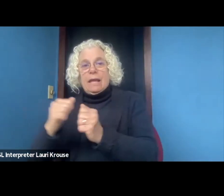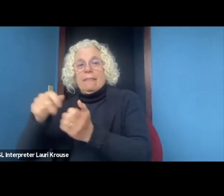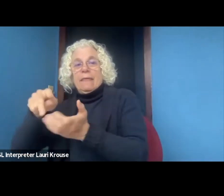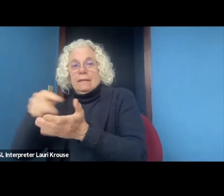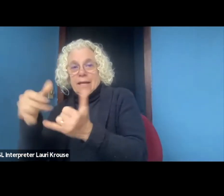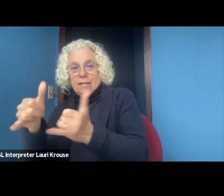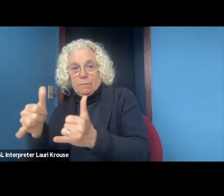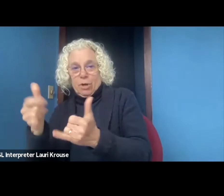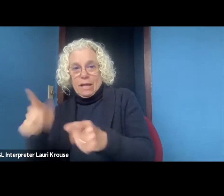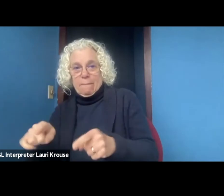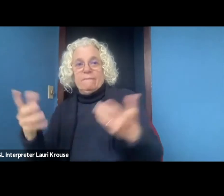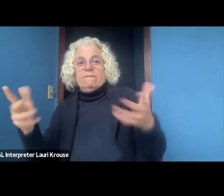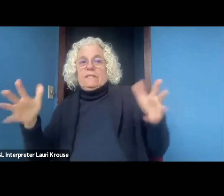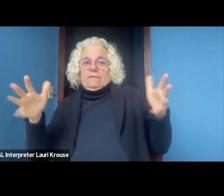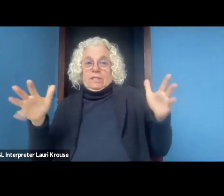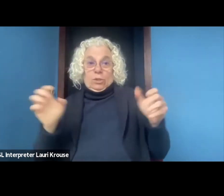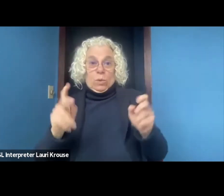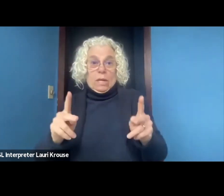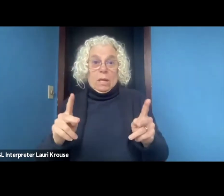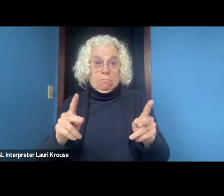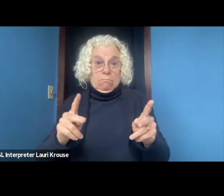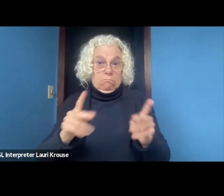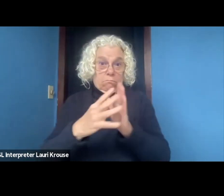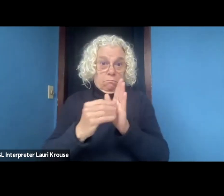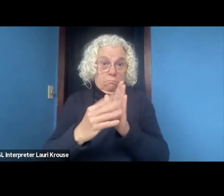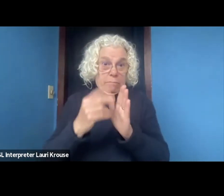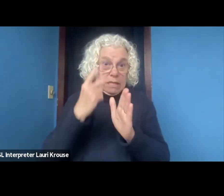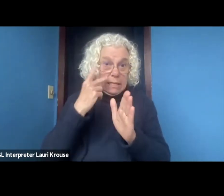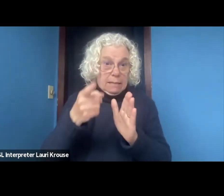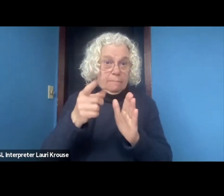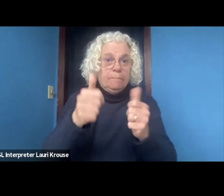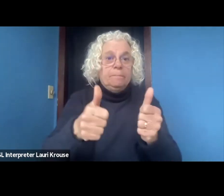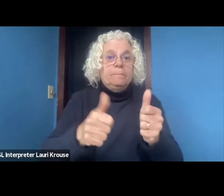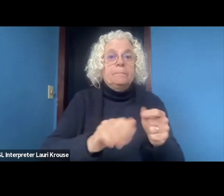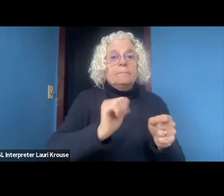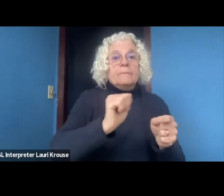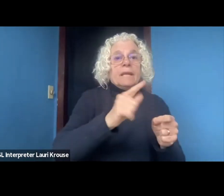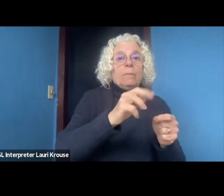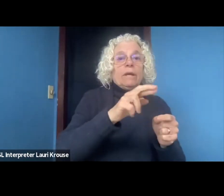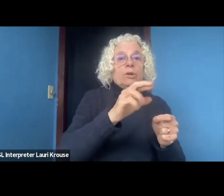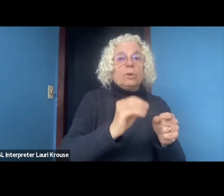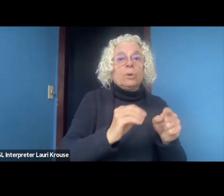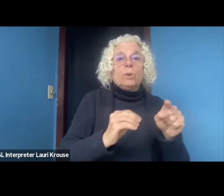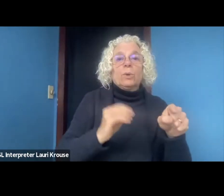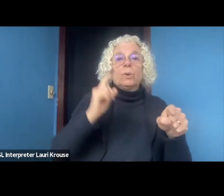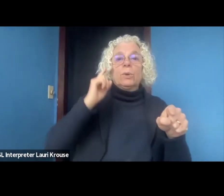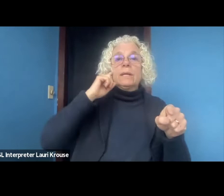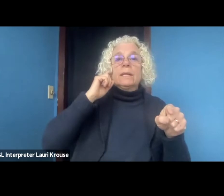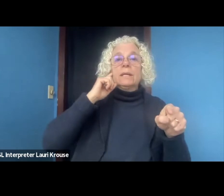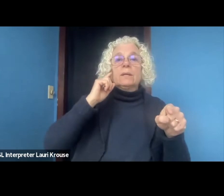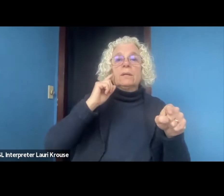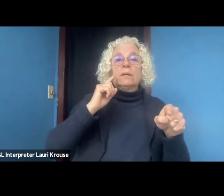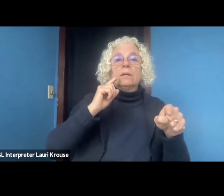be the end. Ready? Everyone ready? Okay, so Alberto, whenever you're ready.